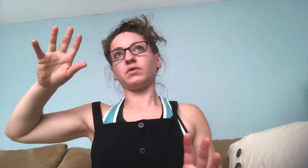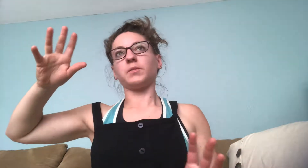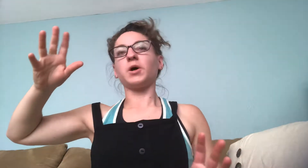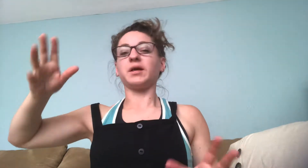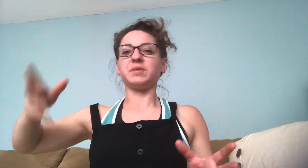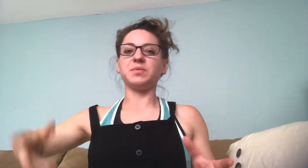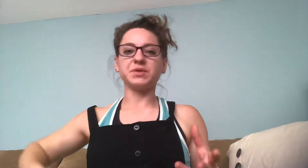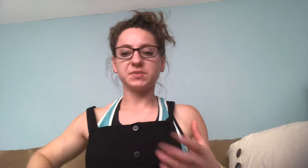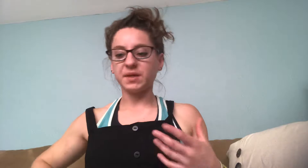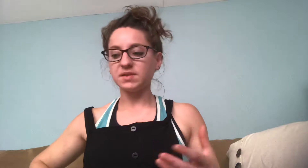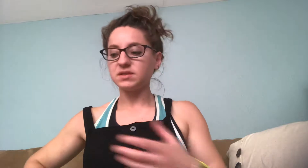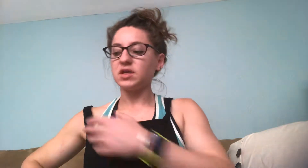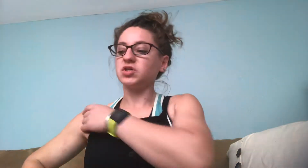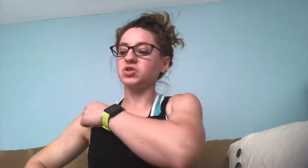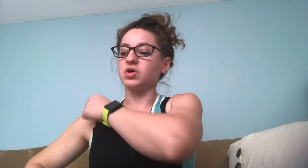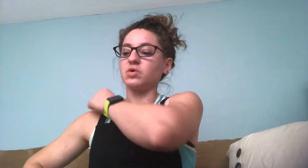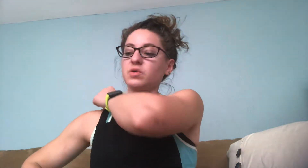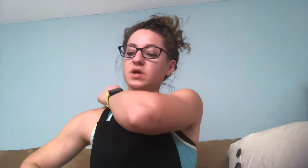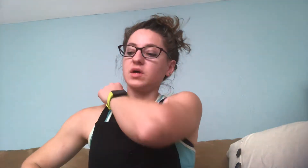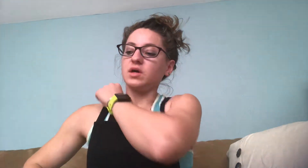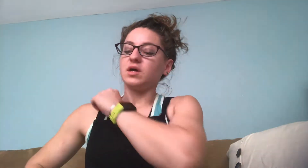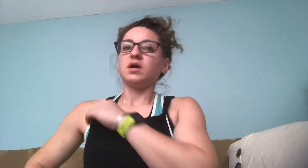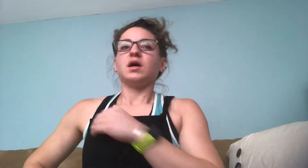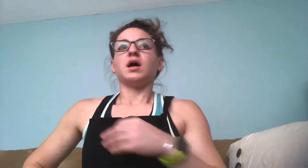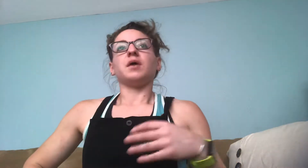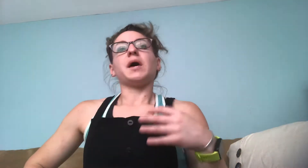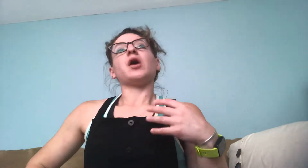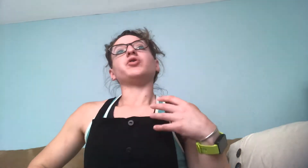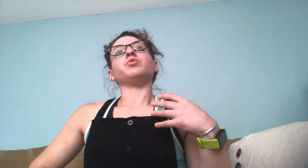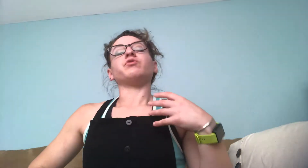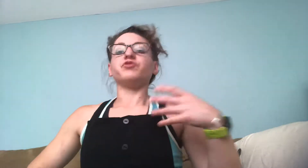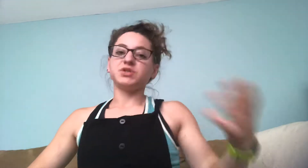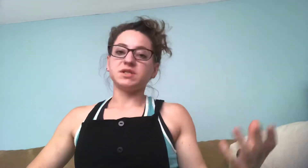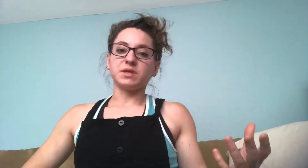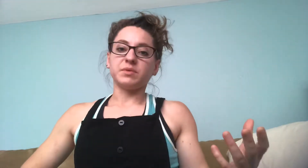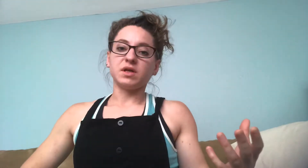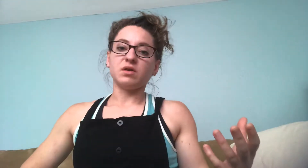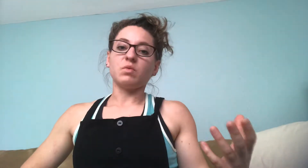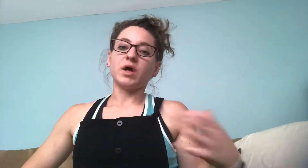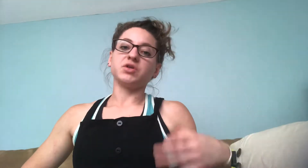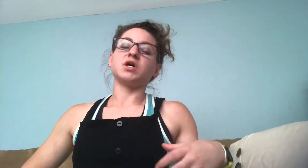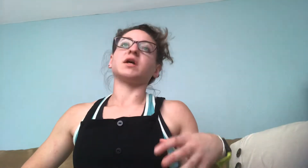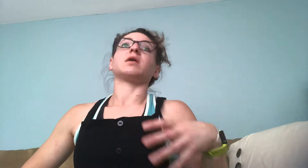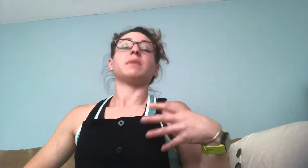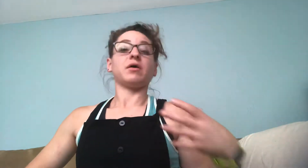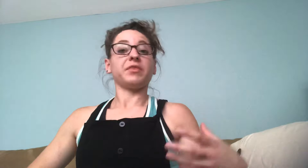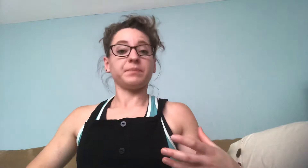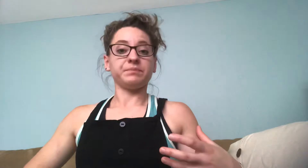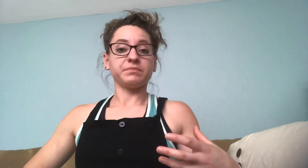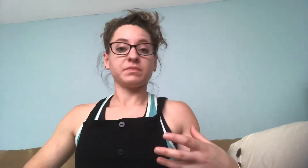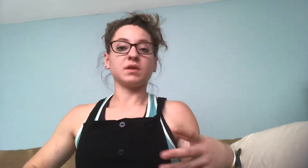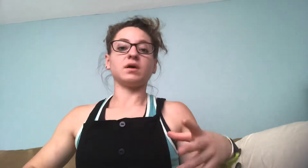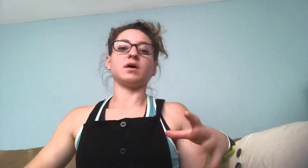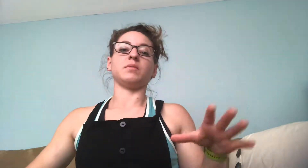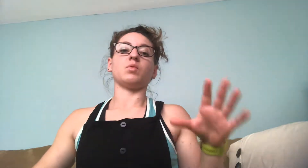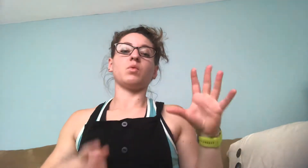I'm calling people space. So how you refer to somebody while you're talking about them, while